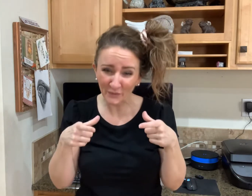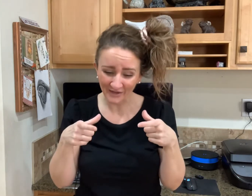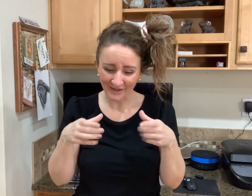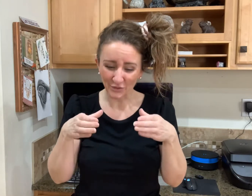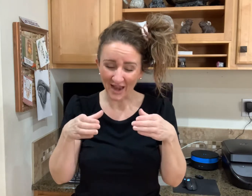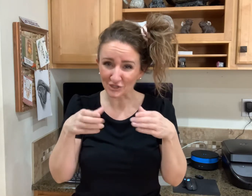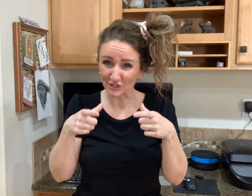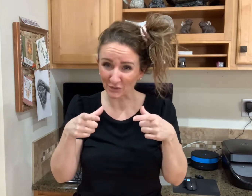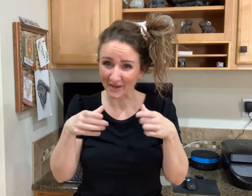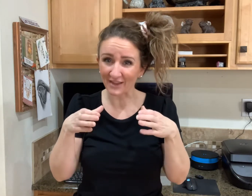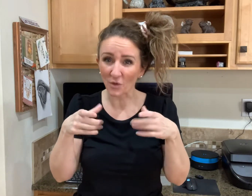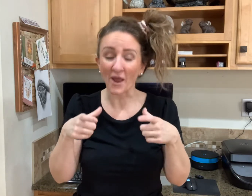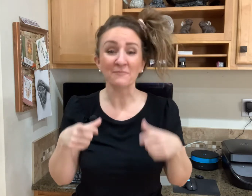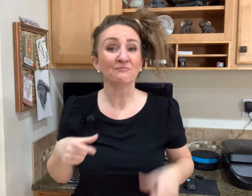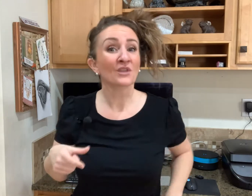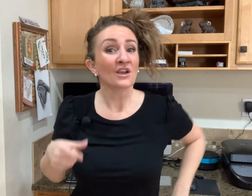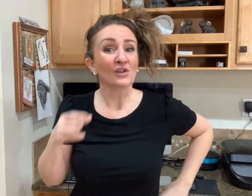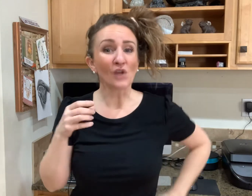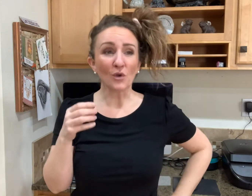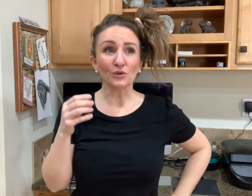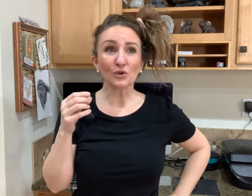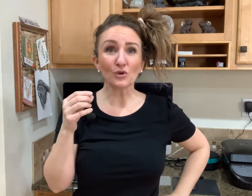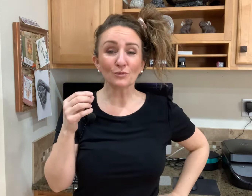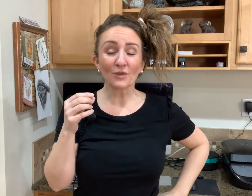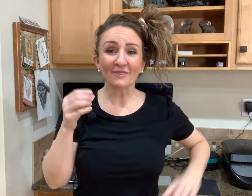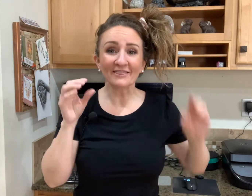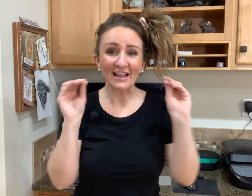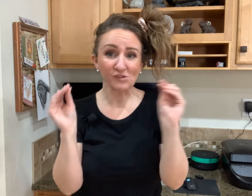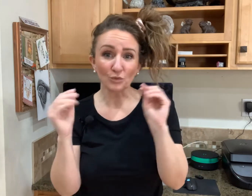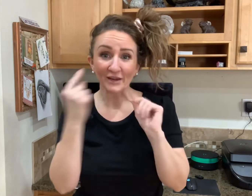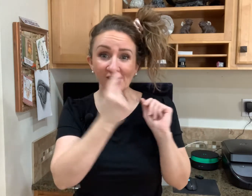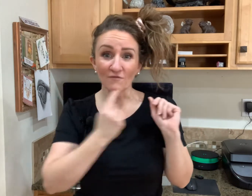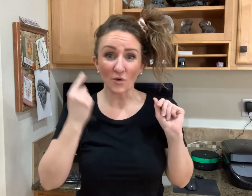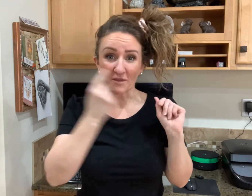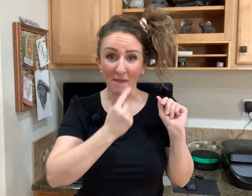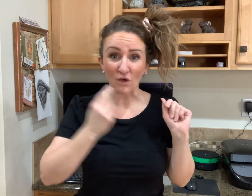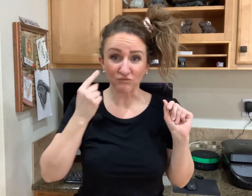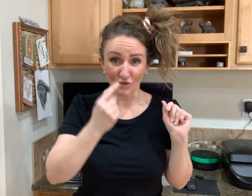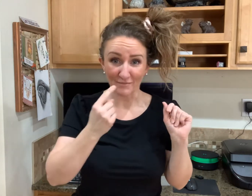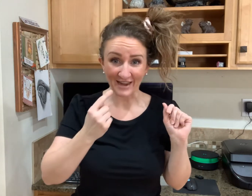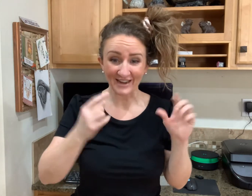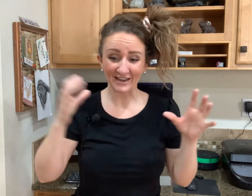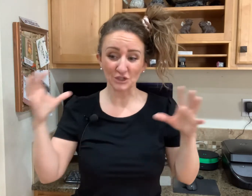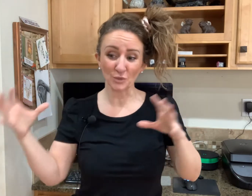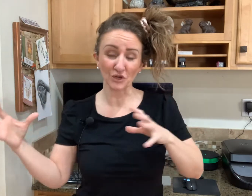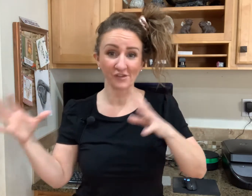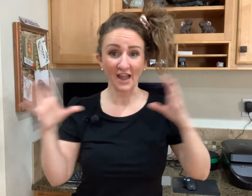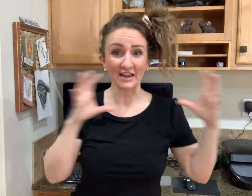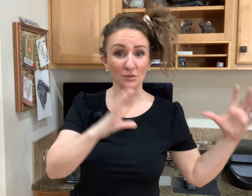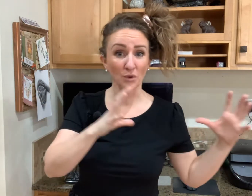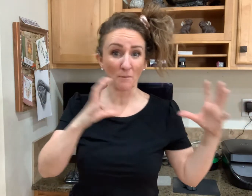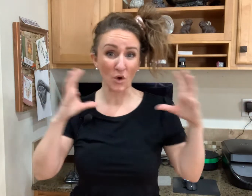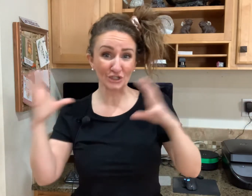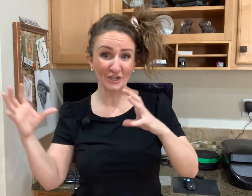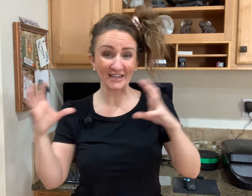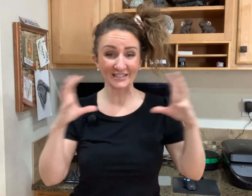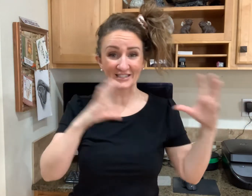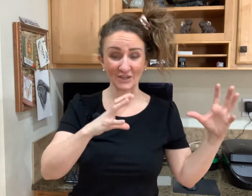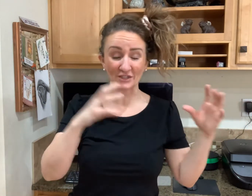You can actually do it either way. So that's the reason for the mouth movement, because when you're signing proportionate, when